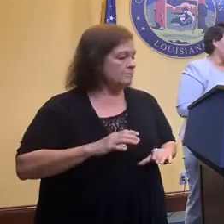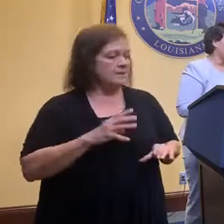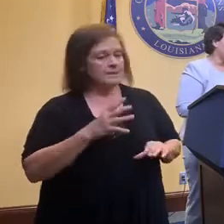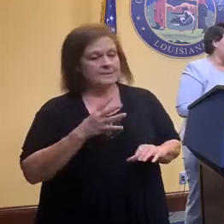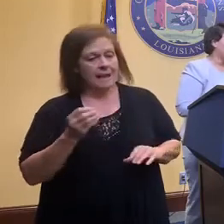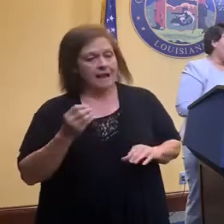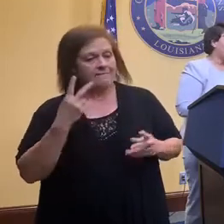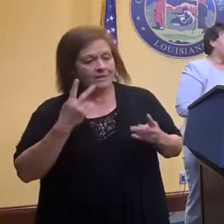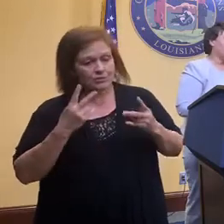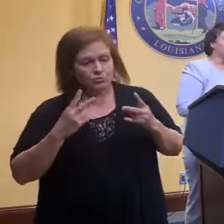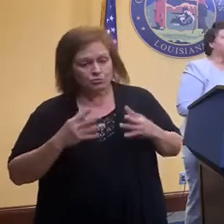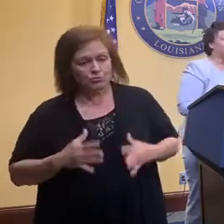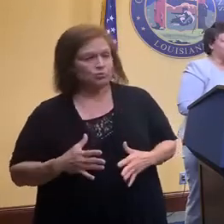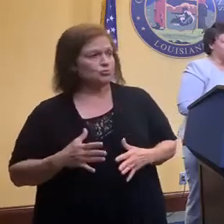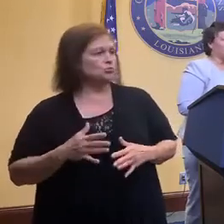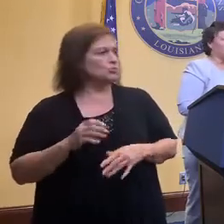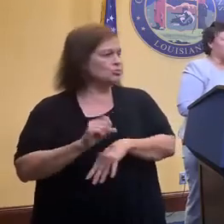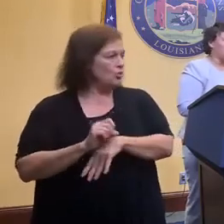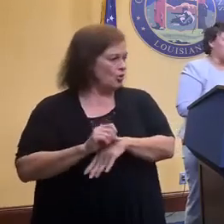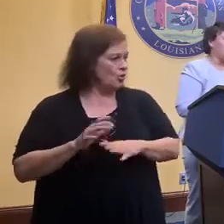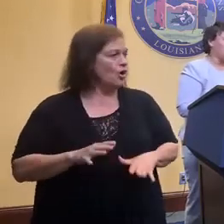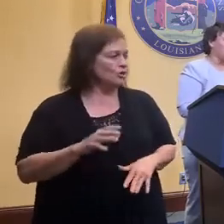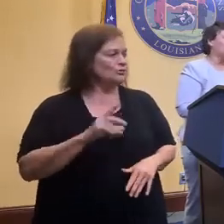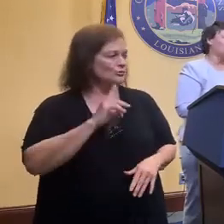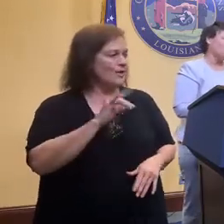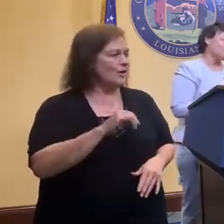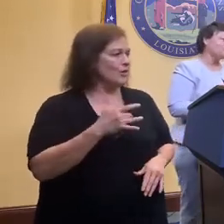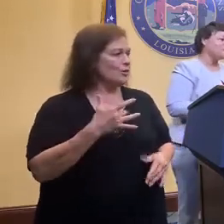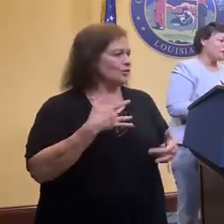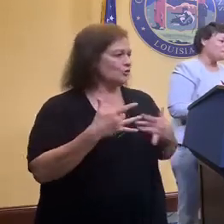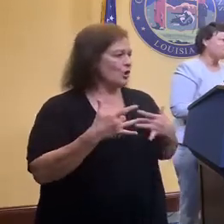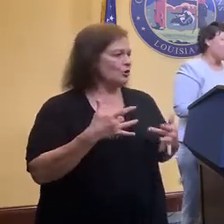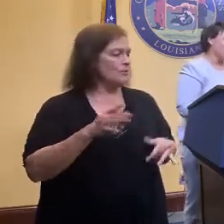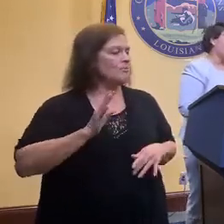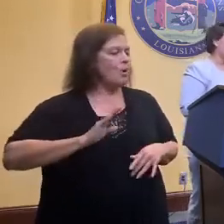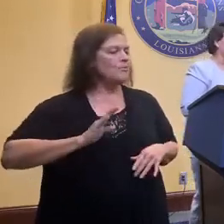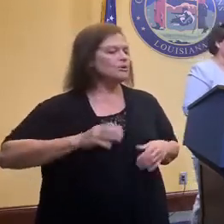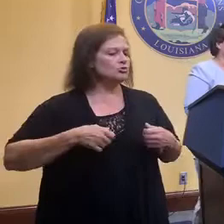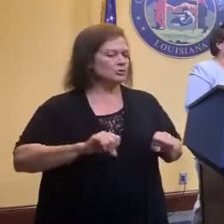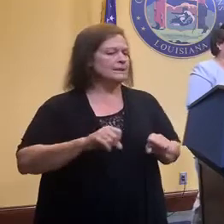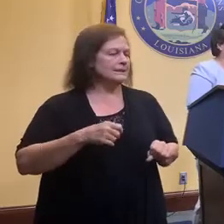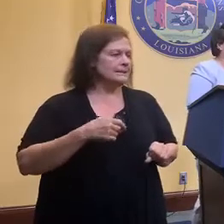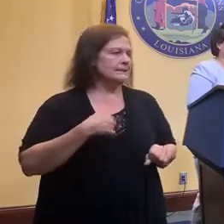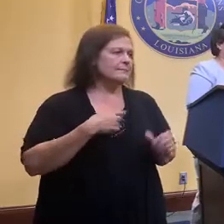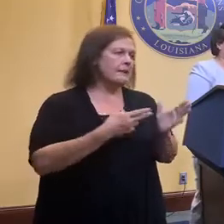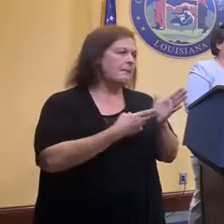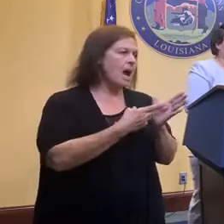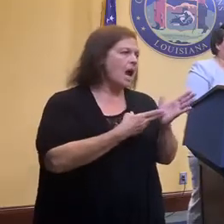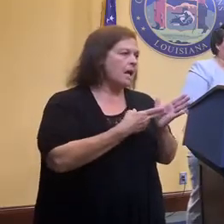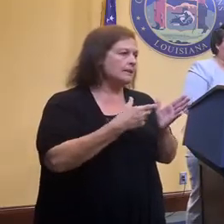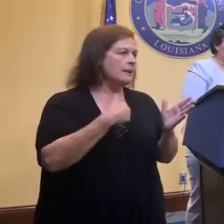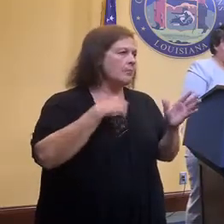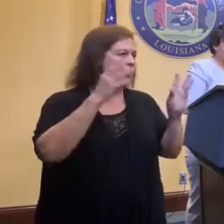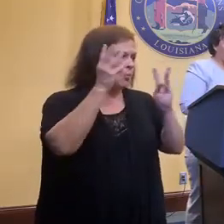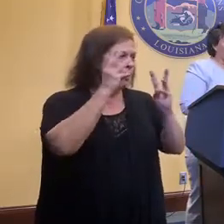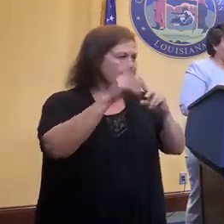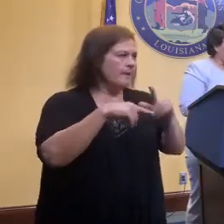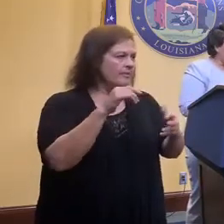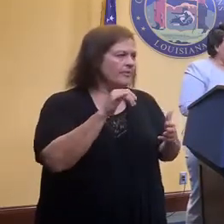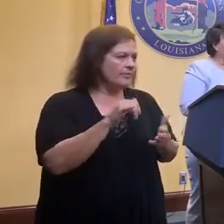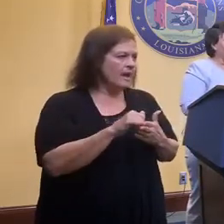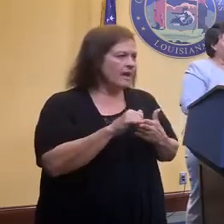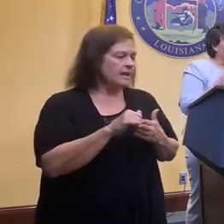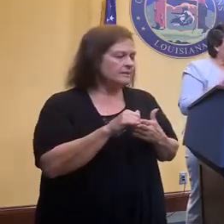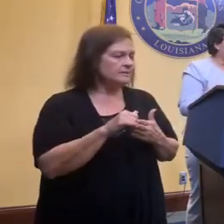visitors alike. But that is a concern. Bourbon Street worries me. I'm being very honest about it, and over